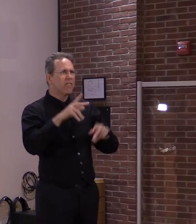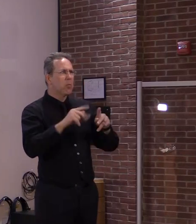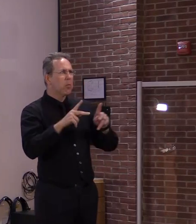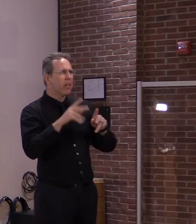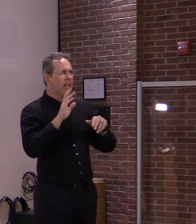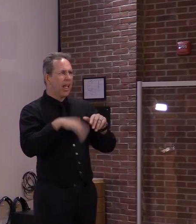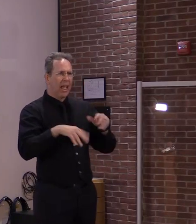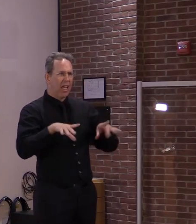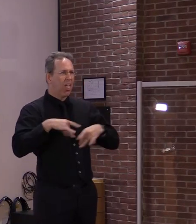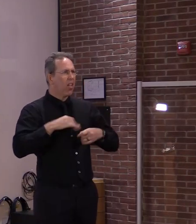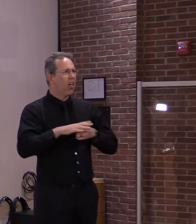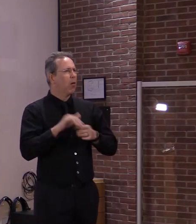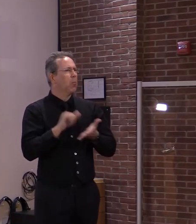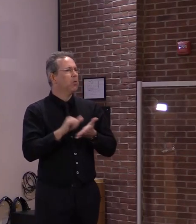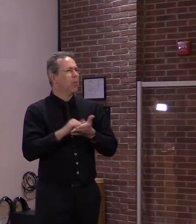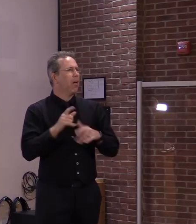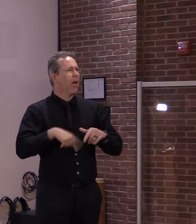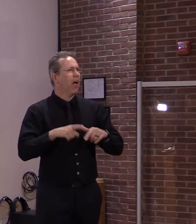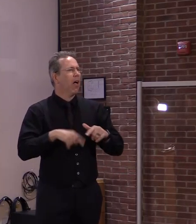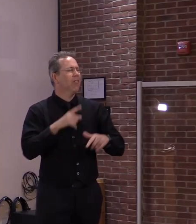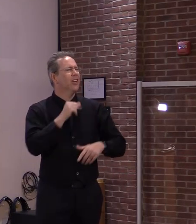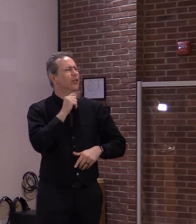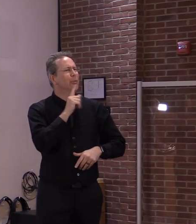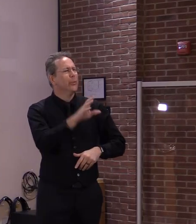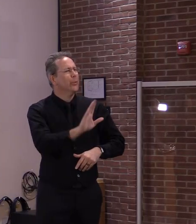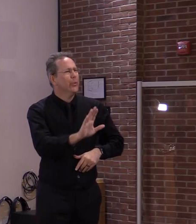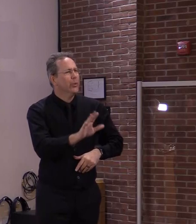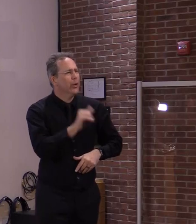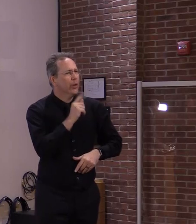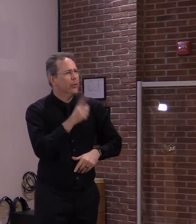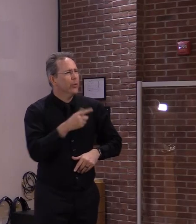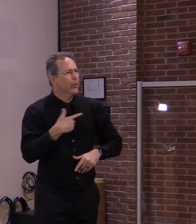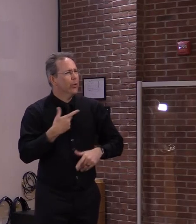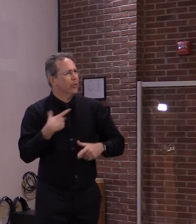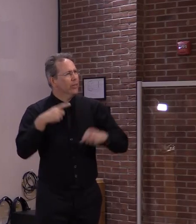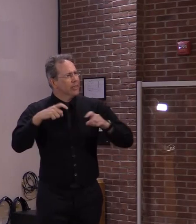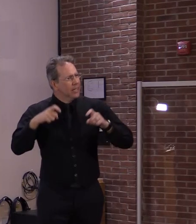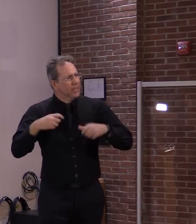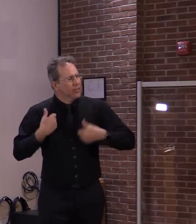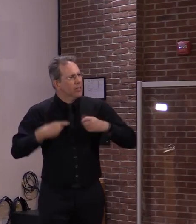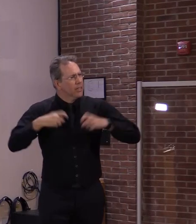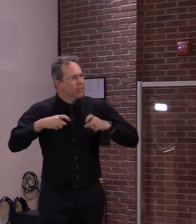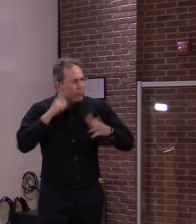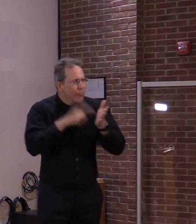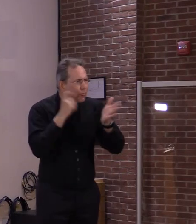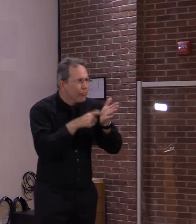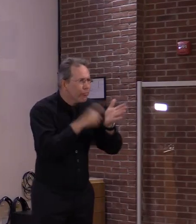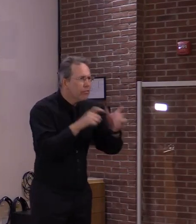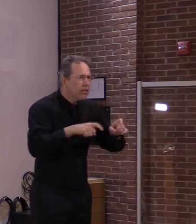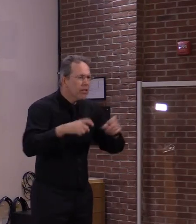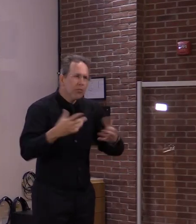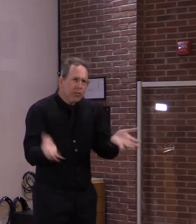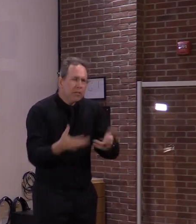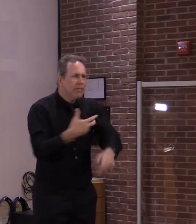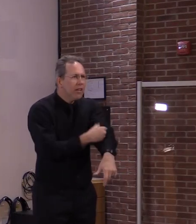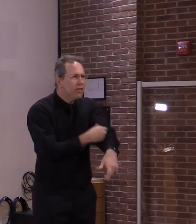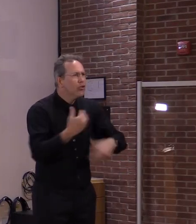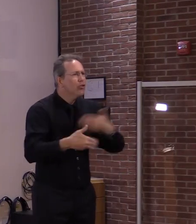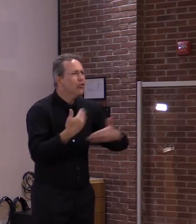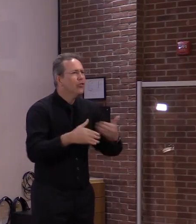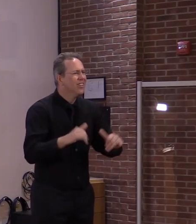Testing is a really big part of it. And one slide we haven't shown you, and maybe we could show at a later